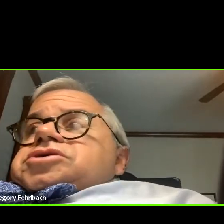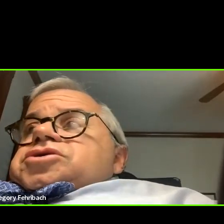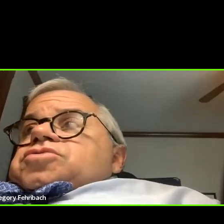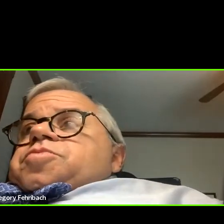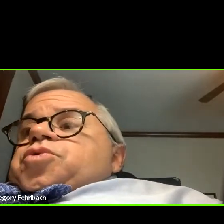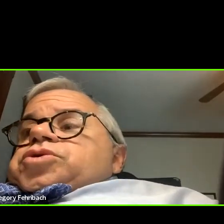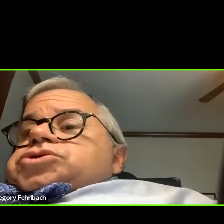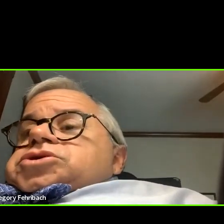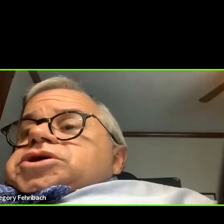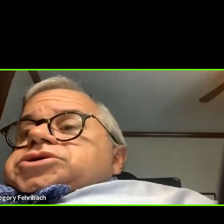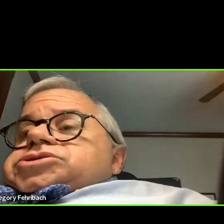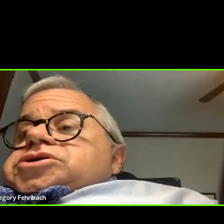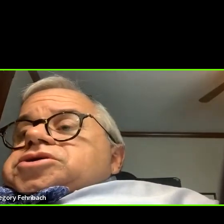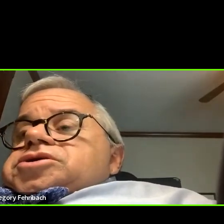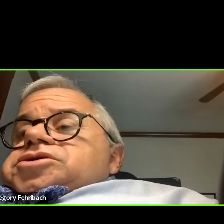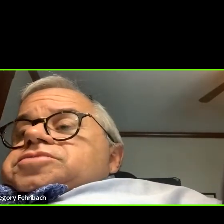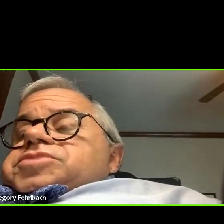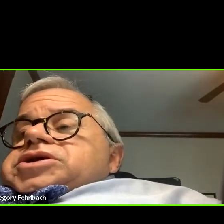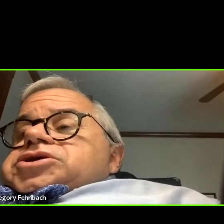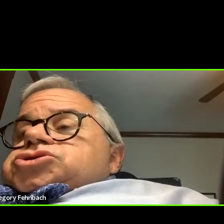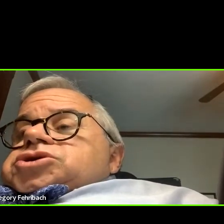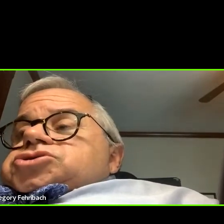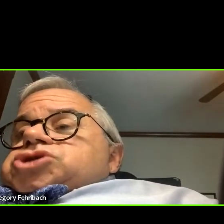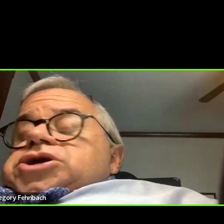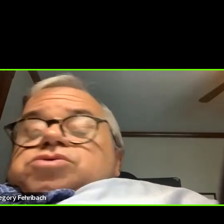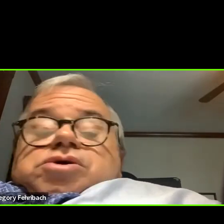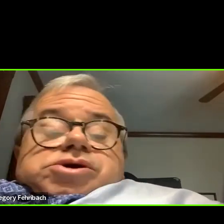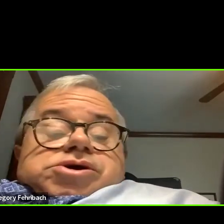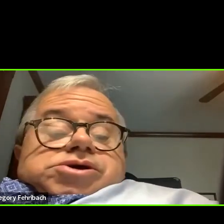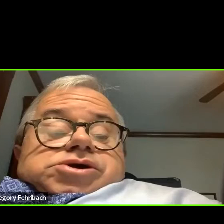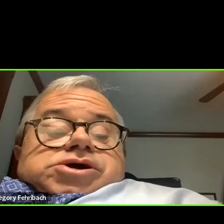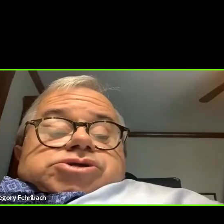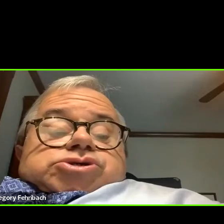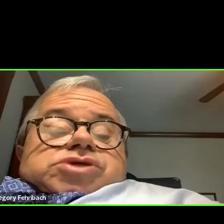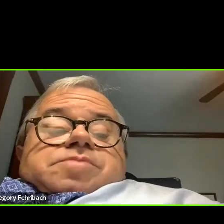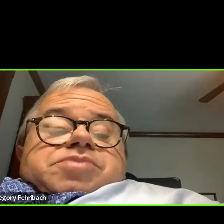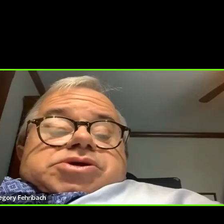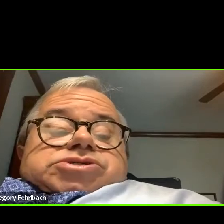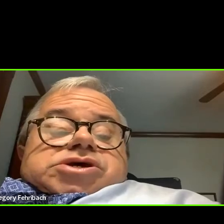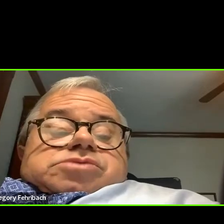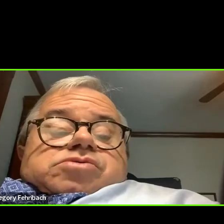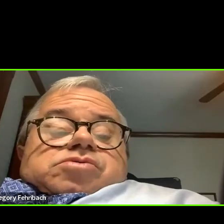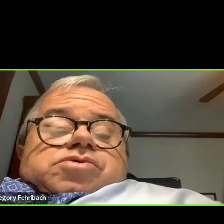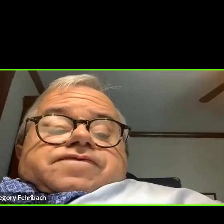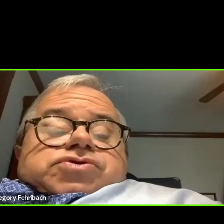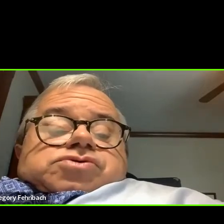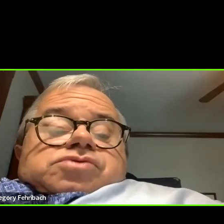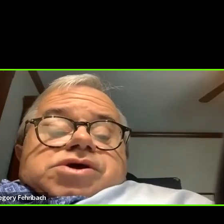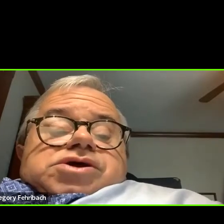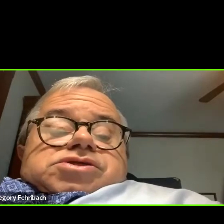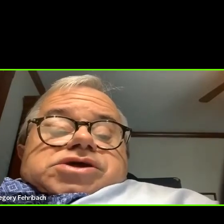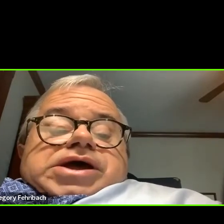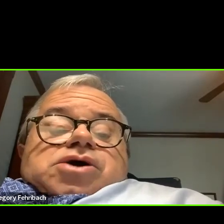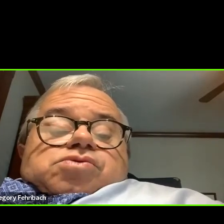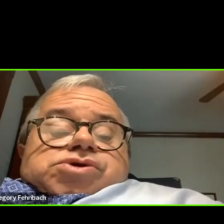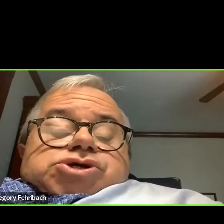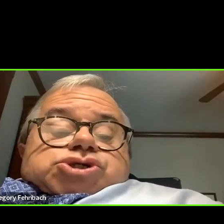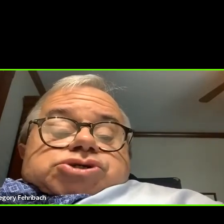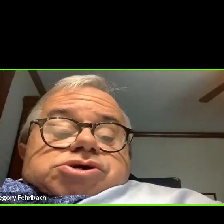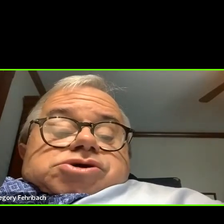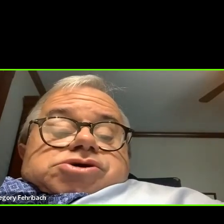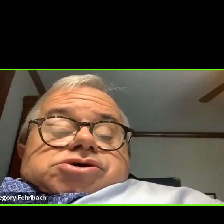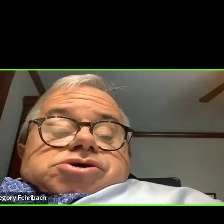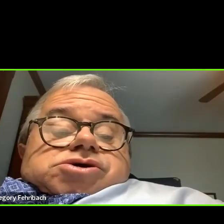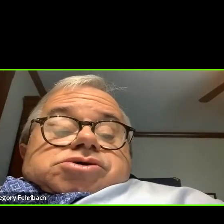guidance report to the next meeting in January. And so that being said, we will move to the